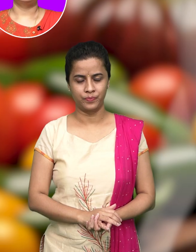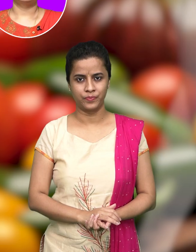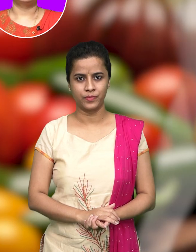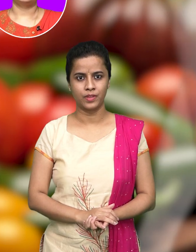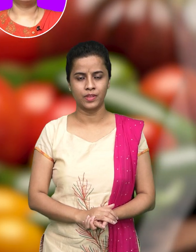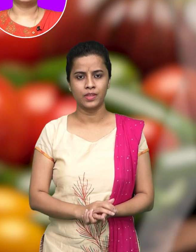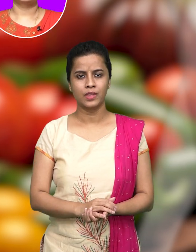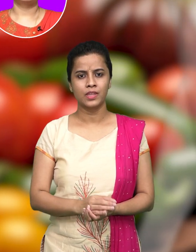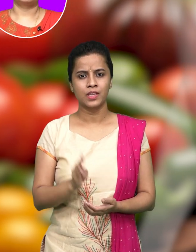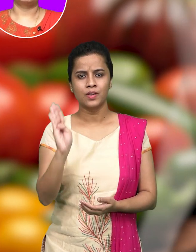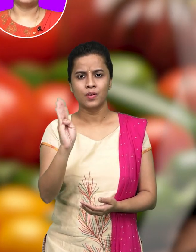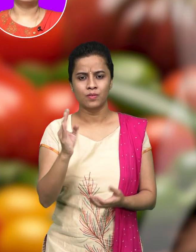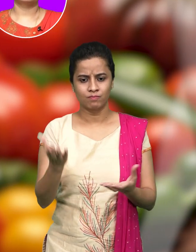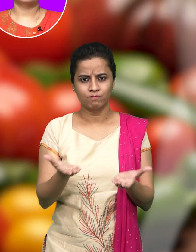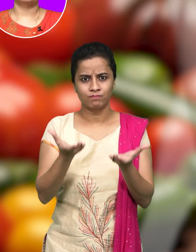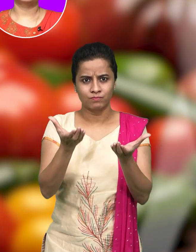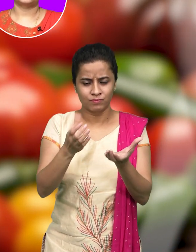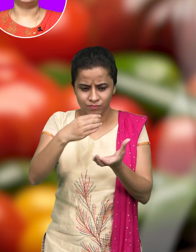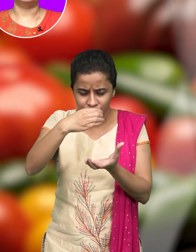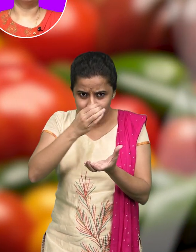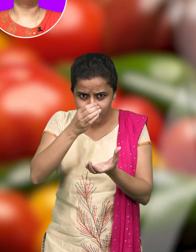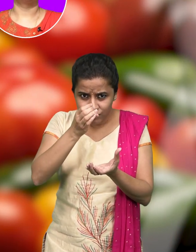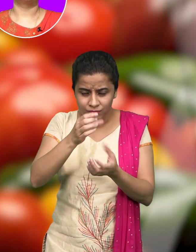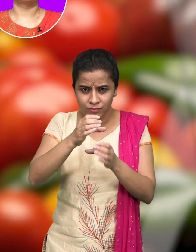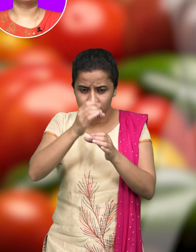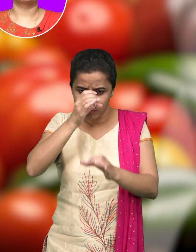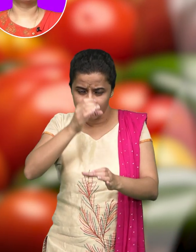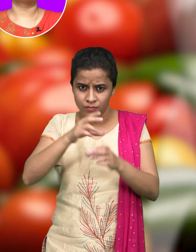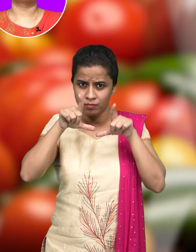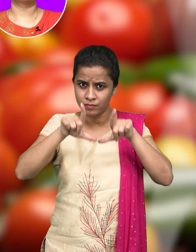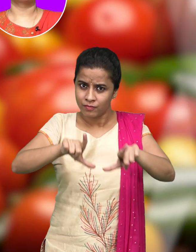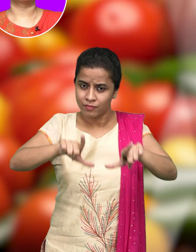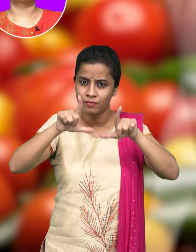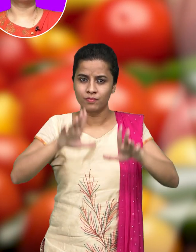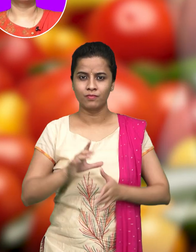Place this leaf section on a microscope slide.